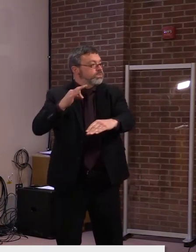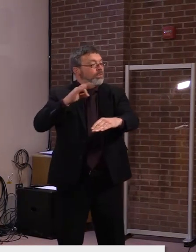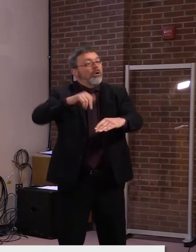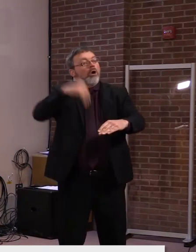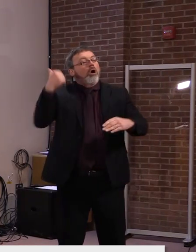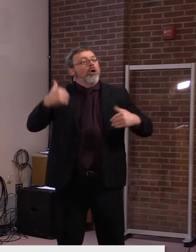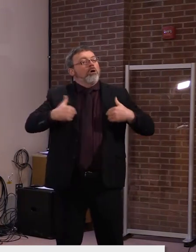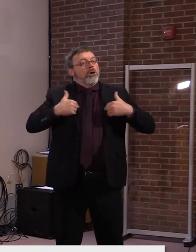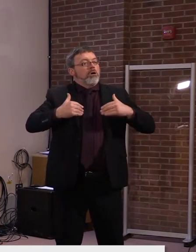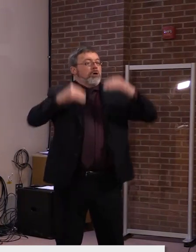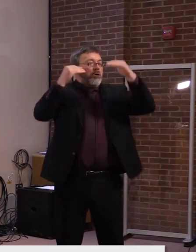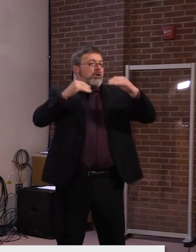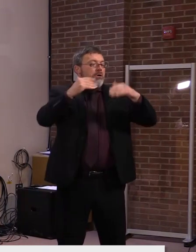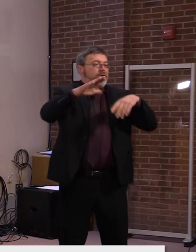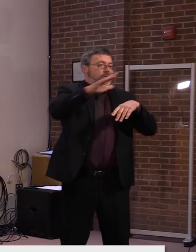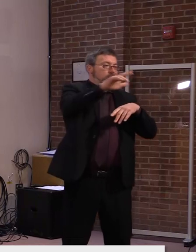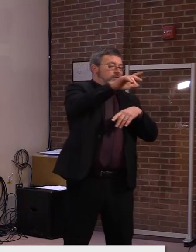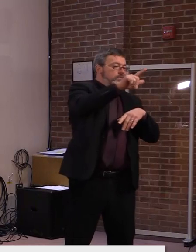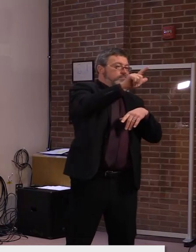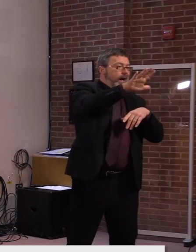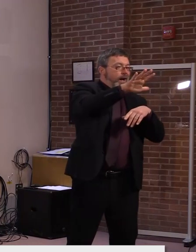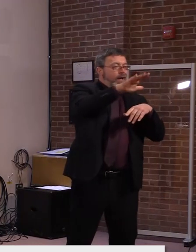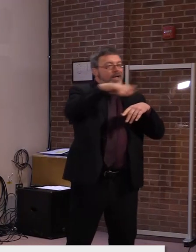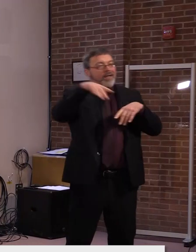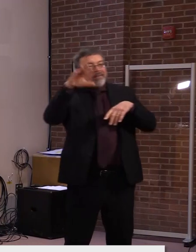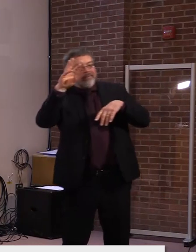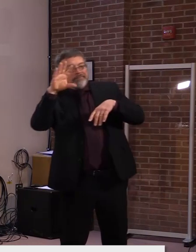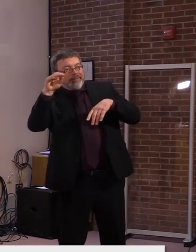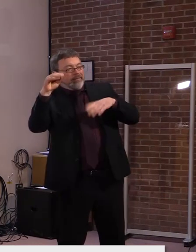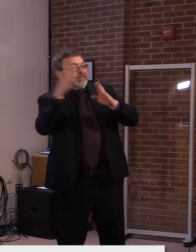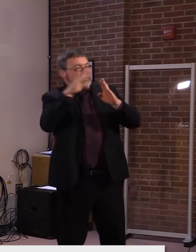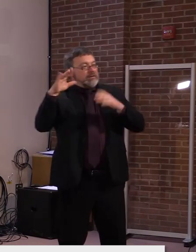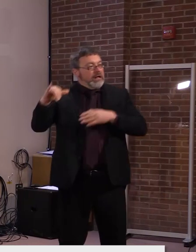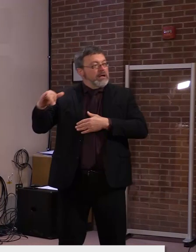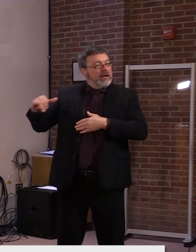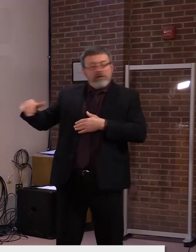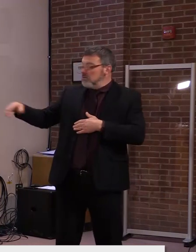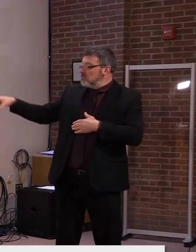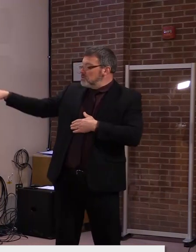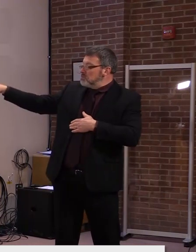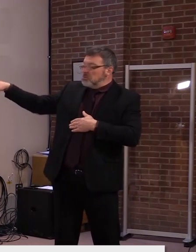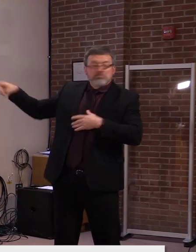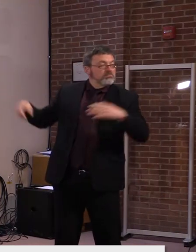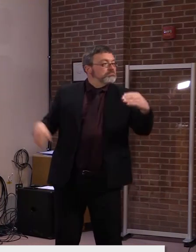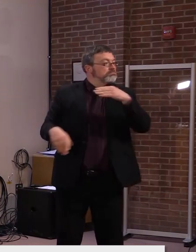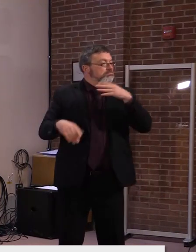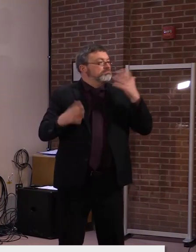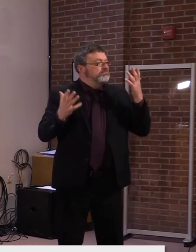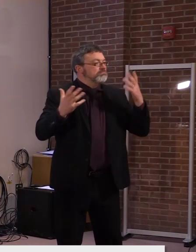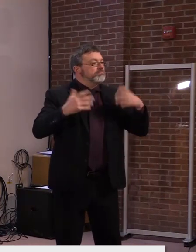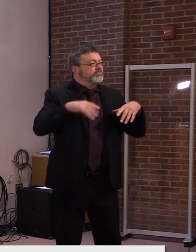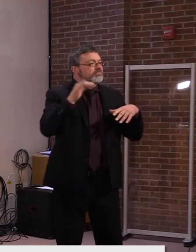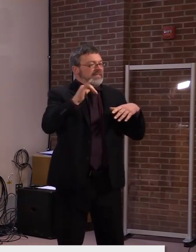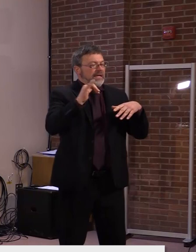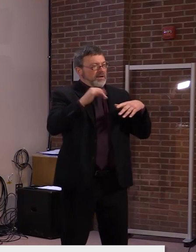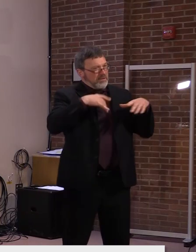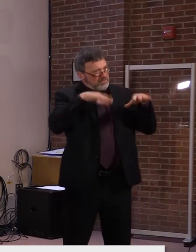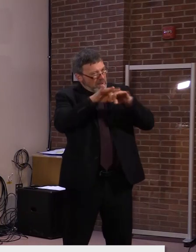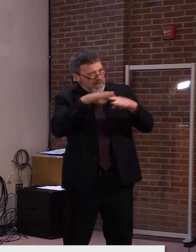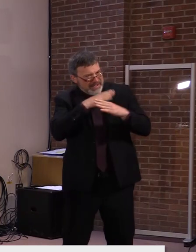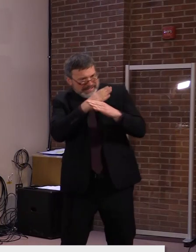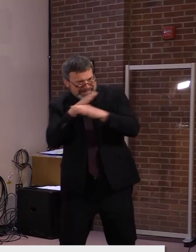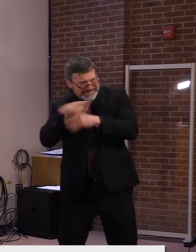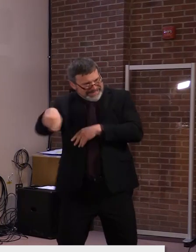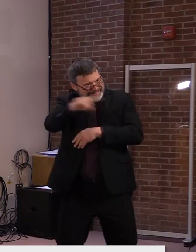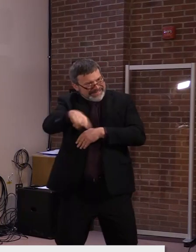Again, that 65 and older rate is really important. They are the most vulnerable of our population, most vulnerable